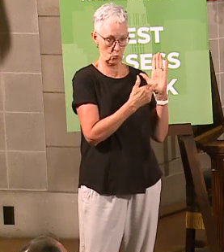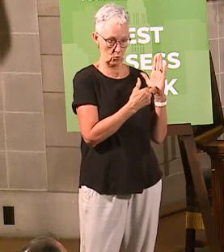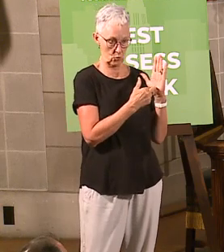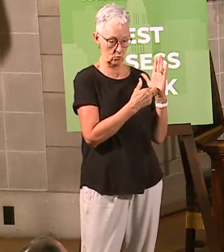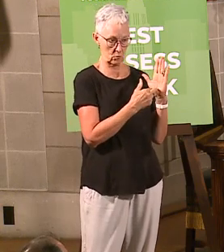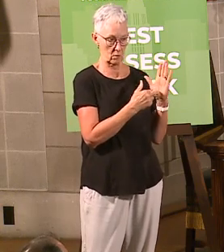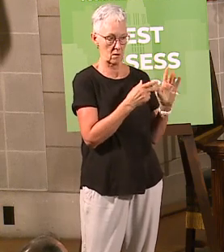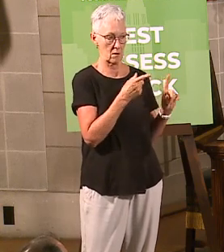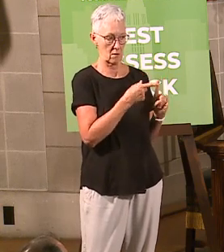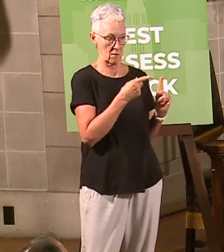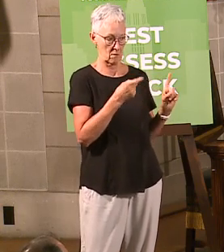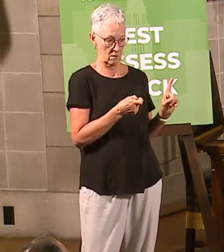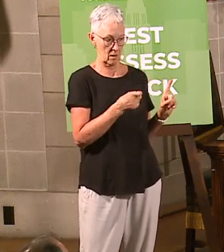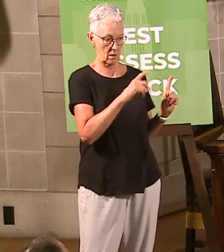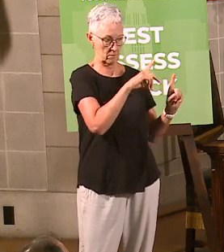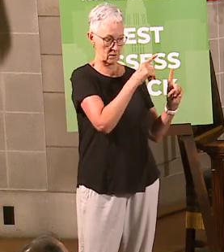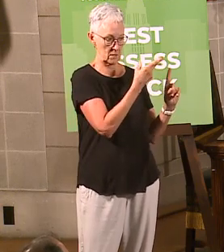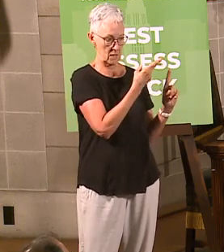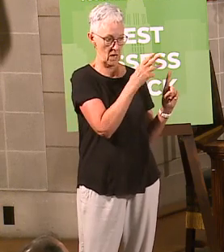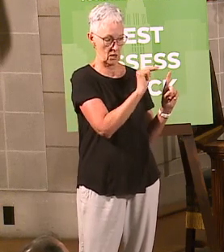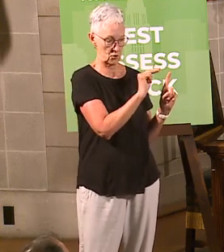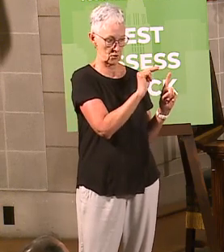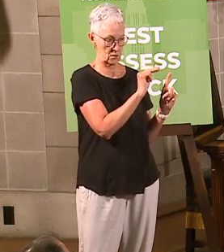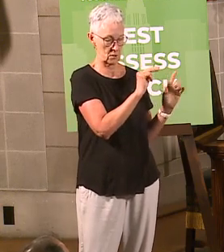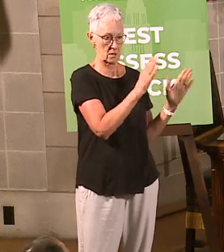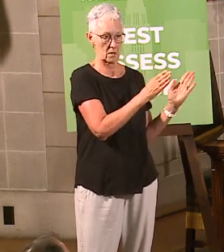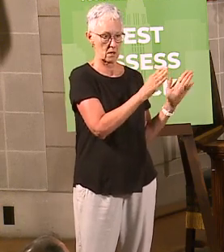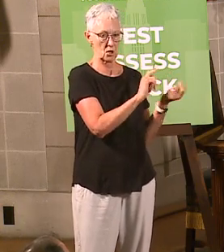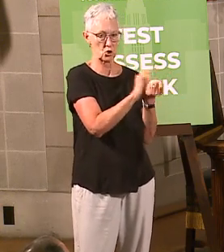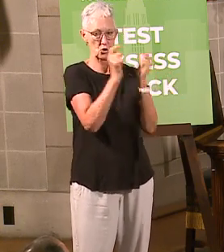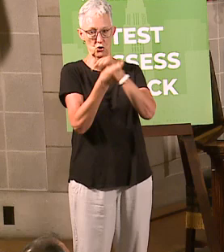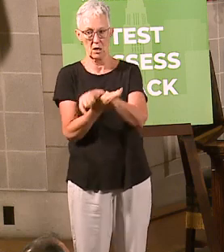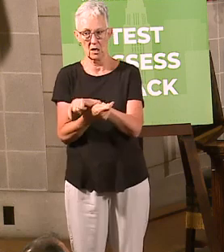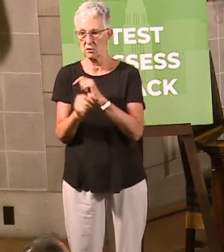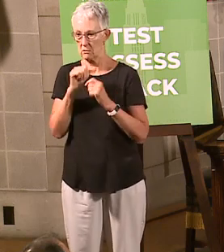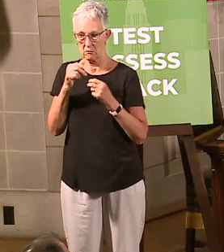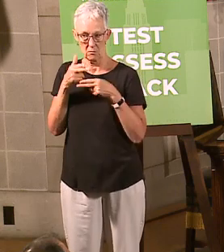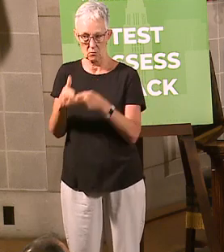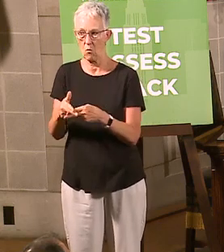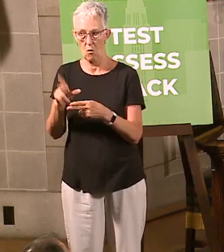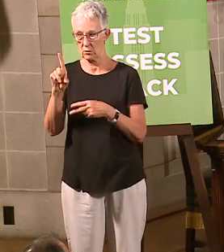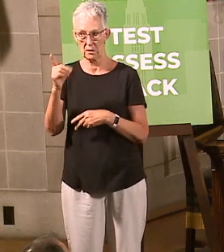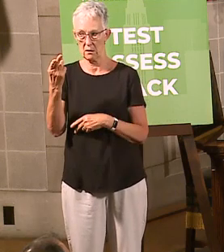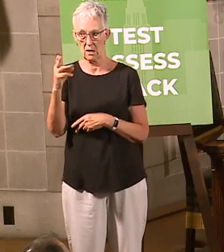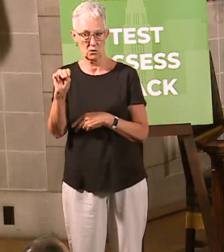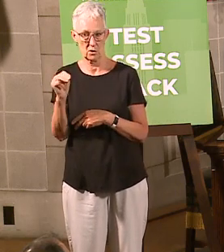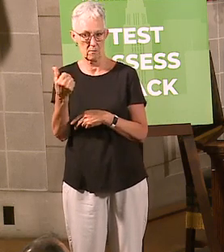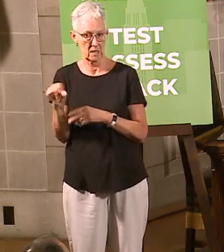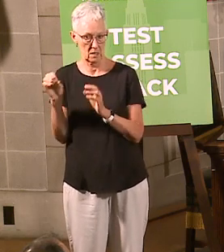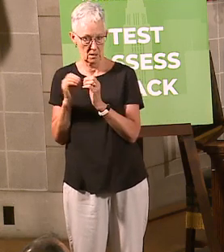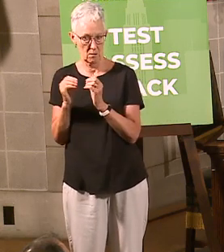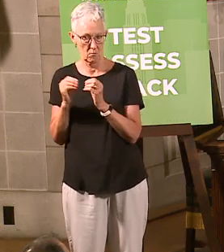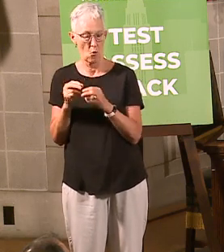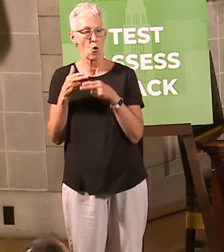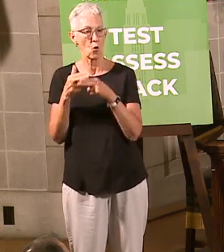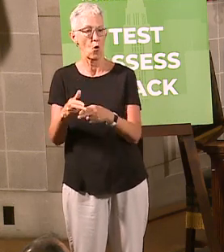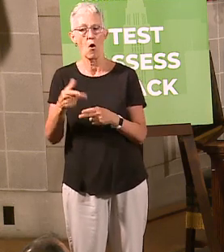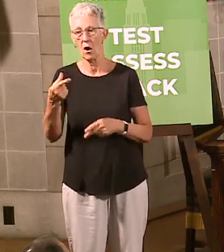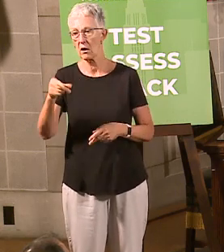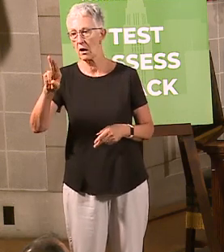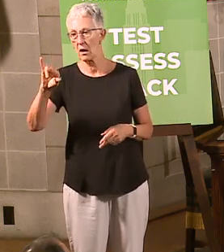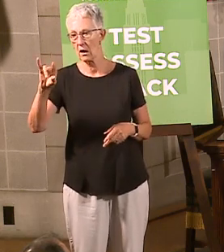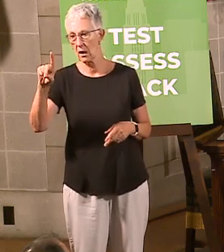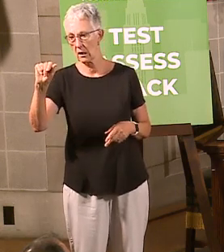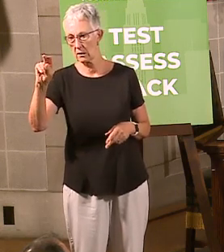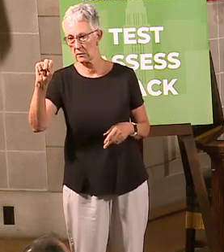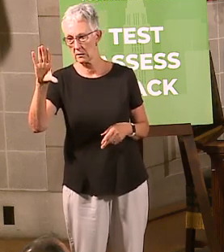from the DHM into guidance in Phase 4. And the one exception to that will be